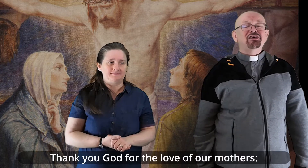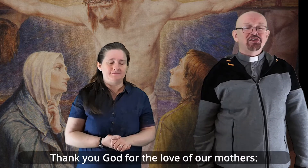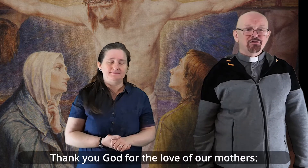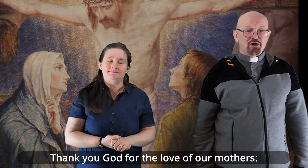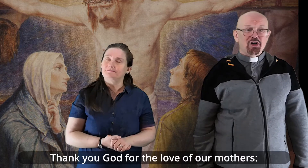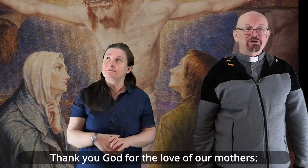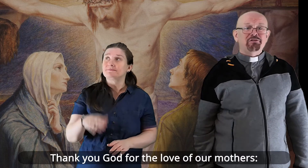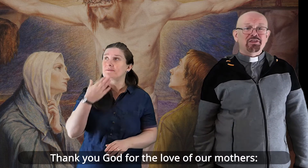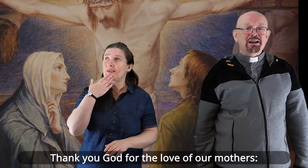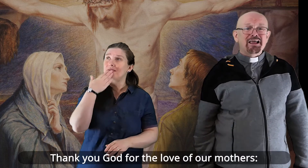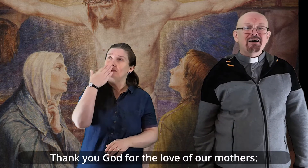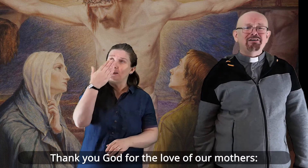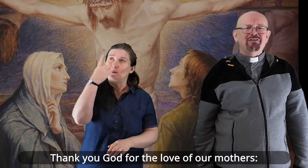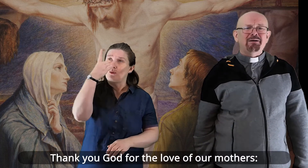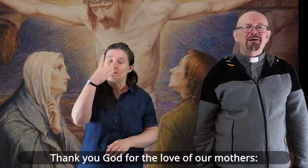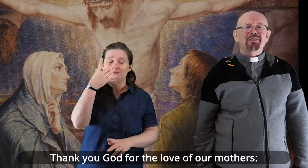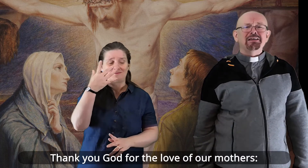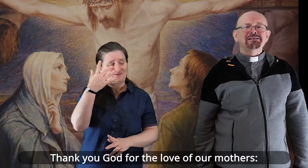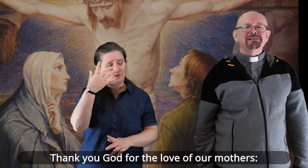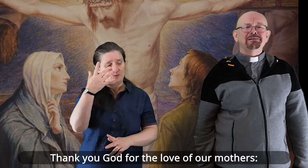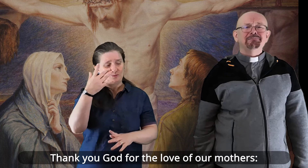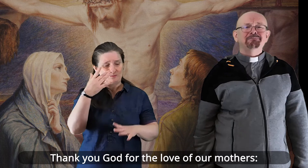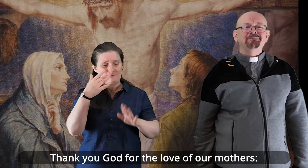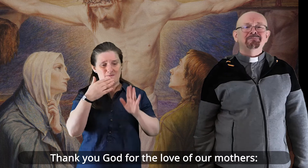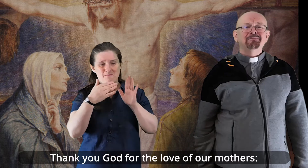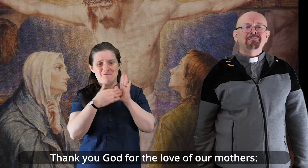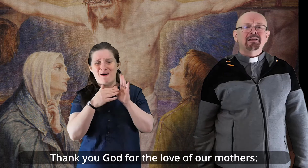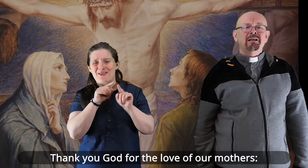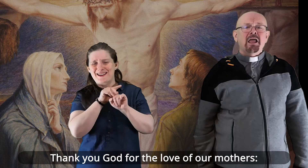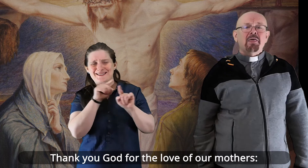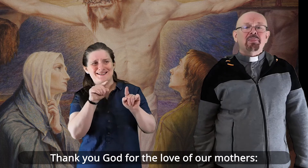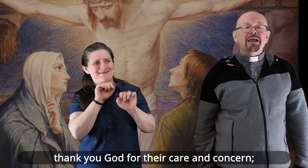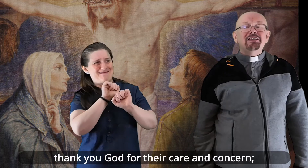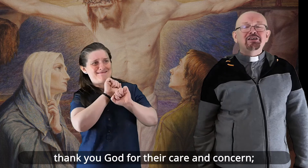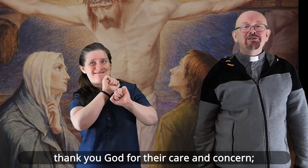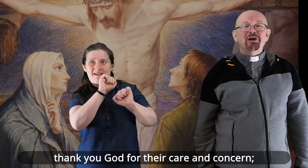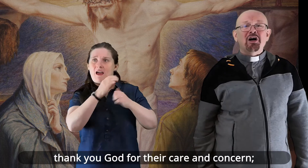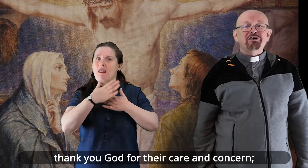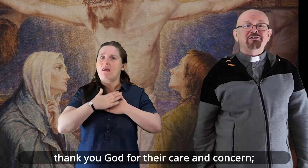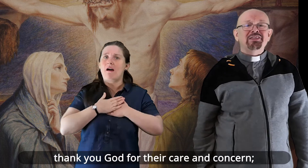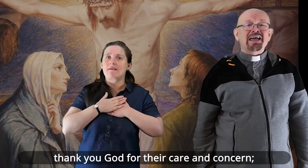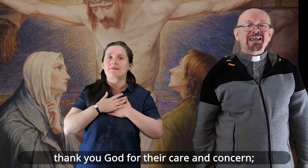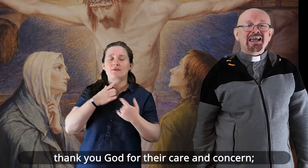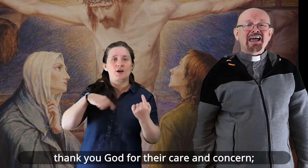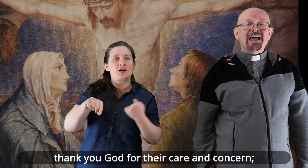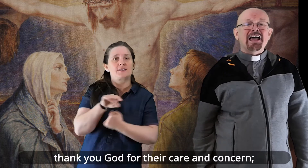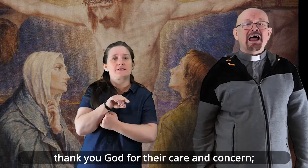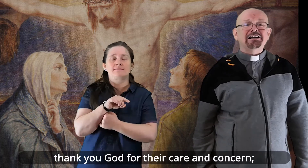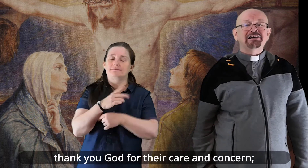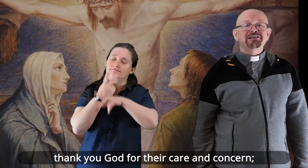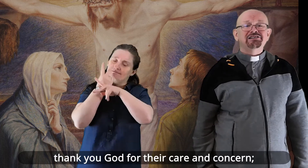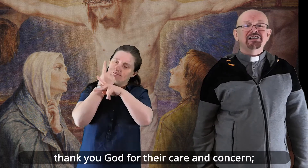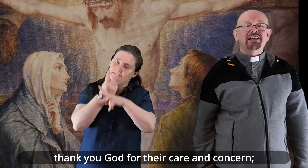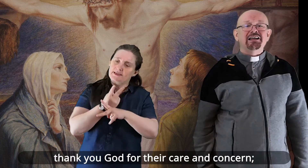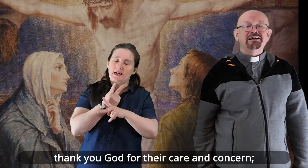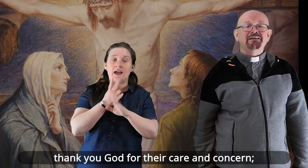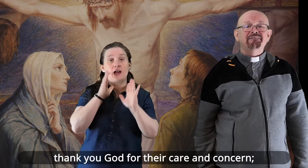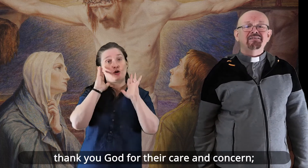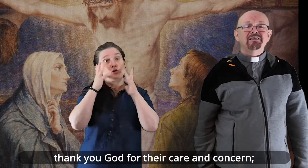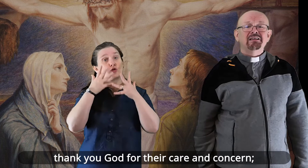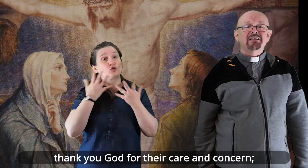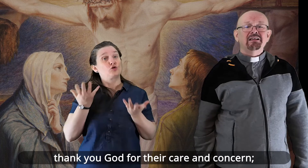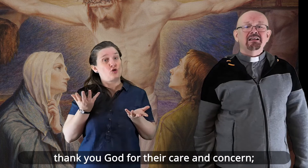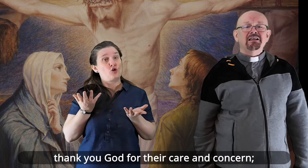Thank you, God, for the love of our mothers. Thank you, God, for their care and concern.